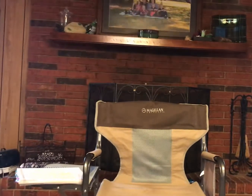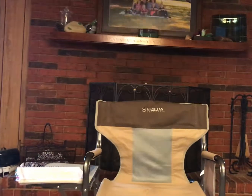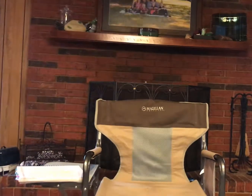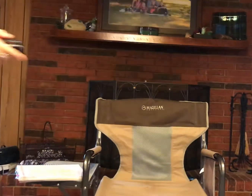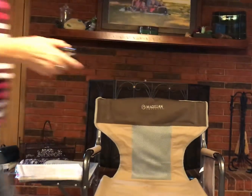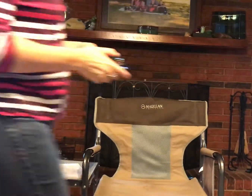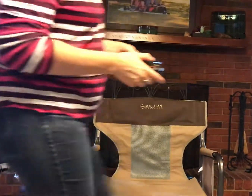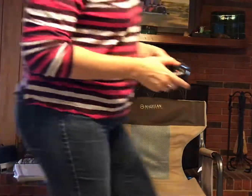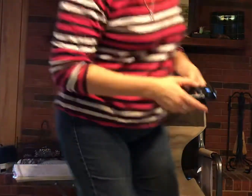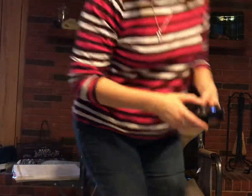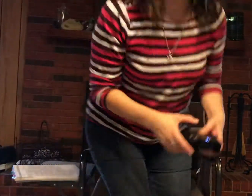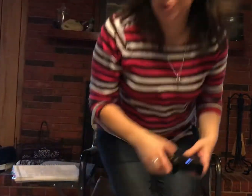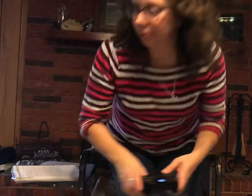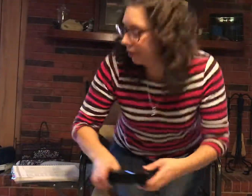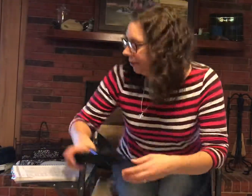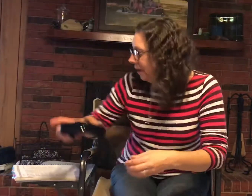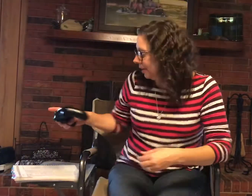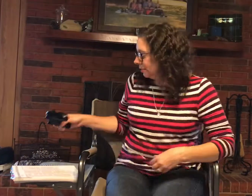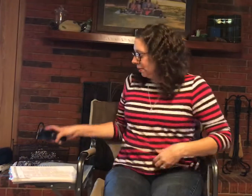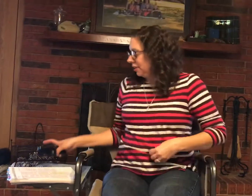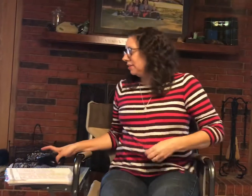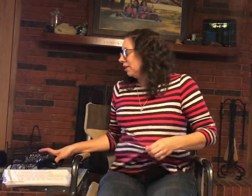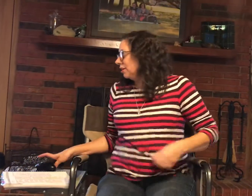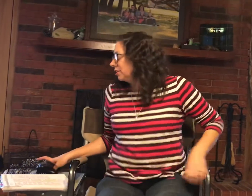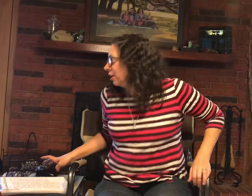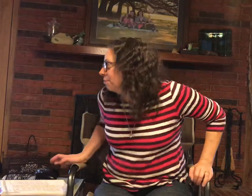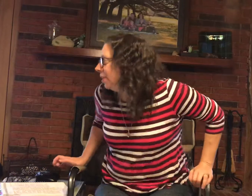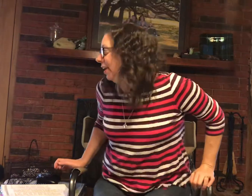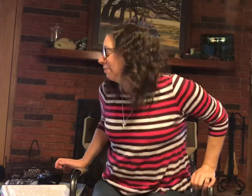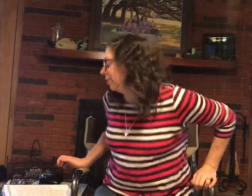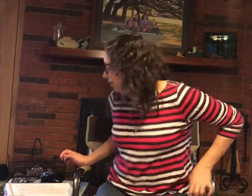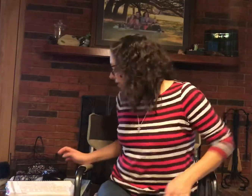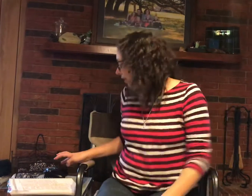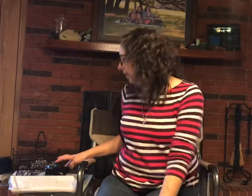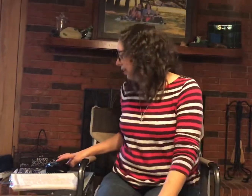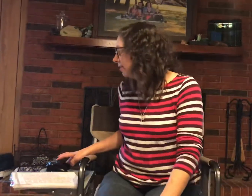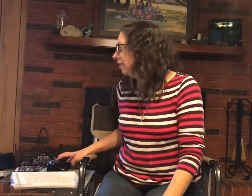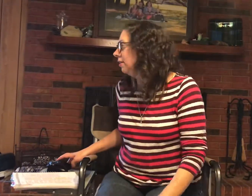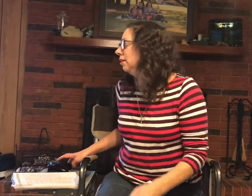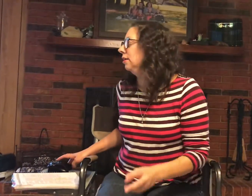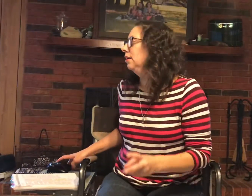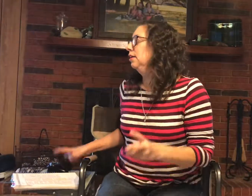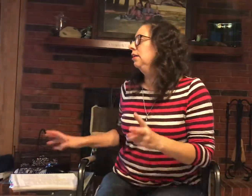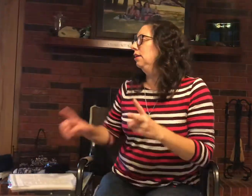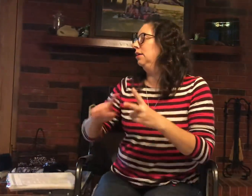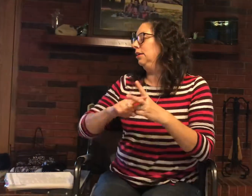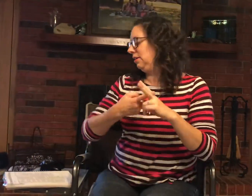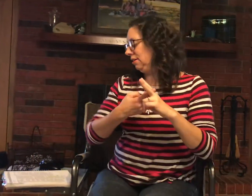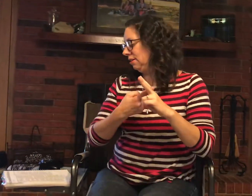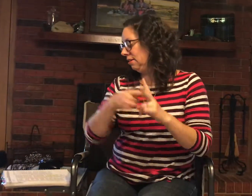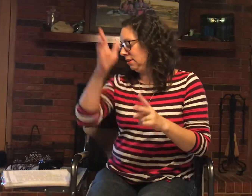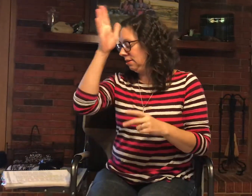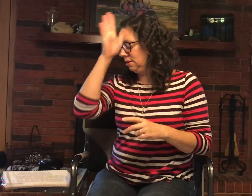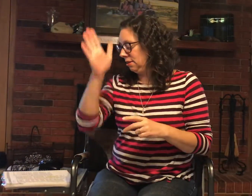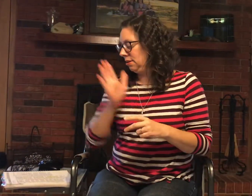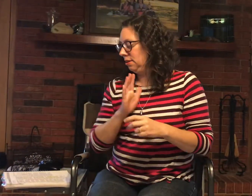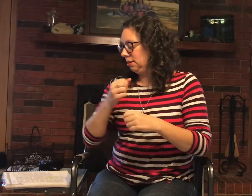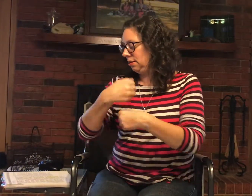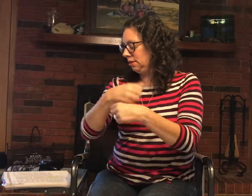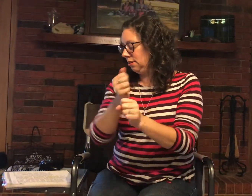up. Okay, it's going to jump in really fast because it already started playing, but you couldn't hear it. In the beginning, God